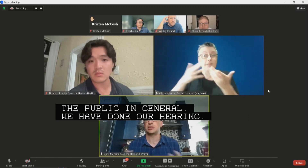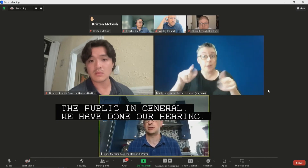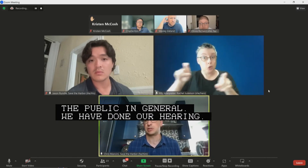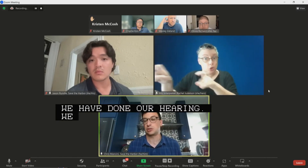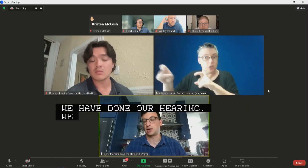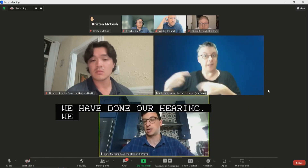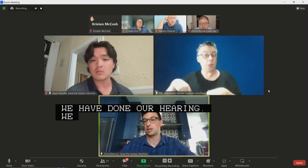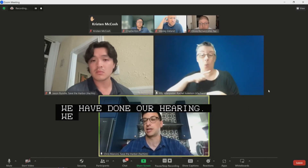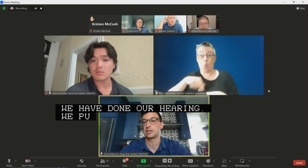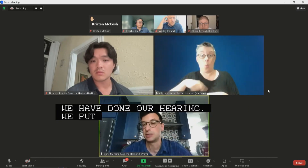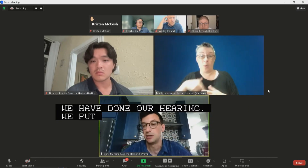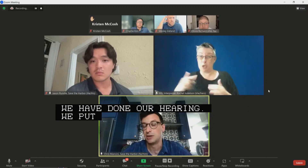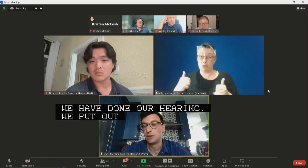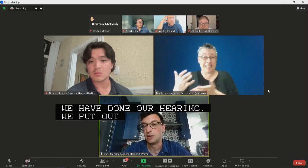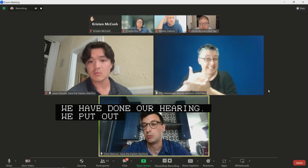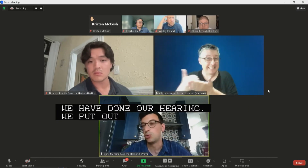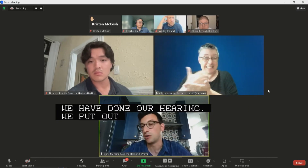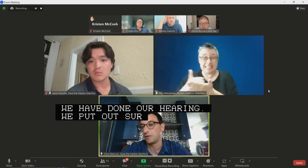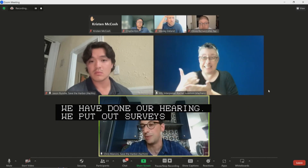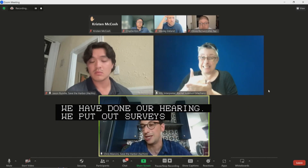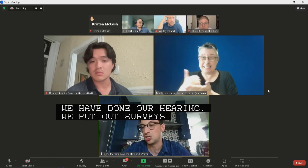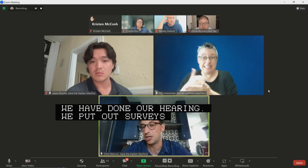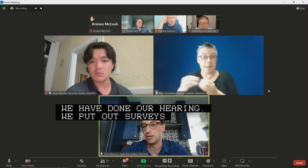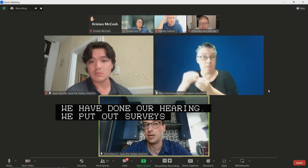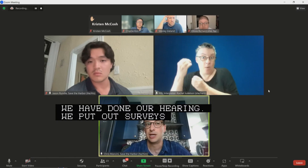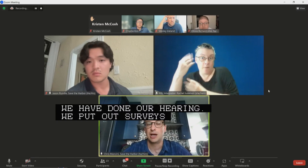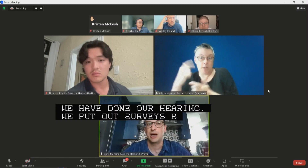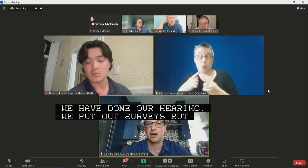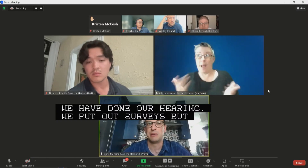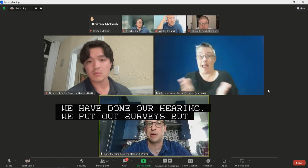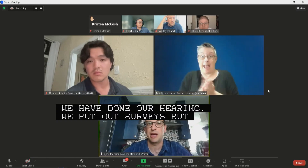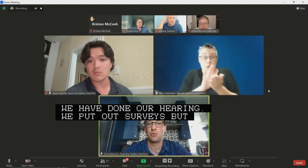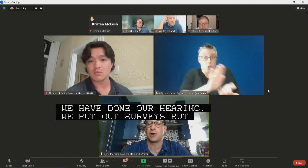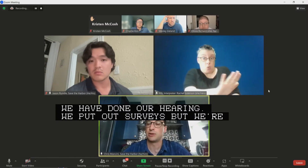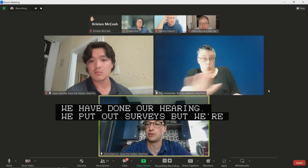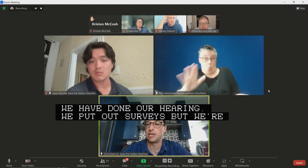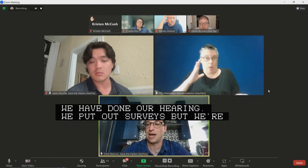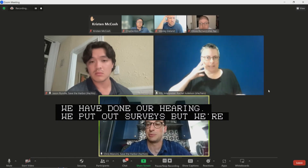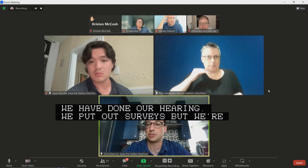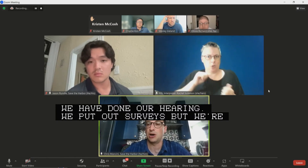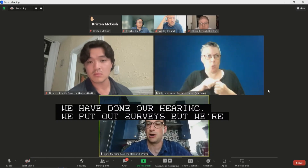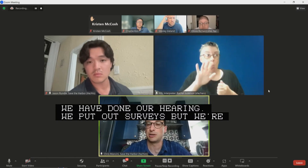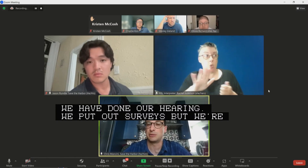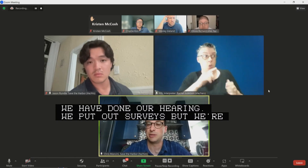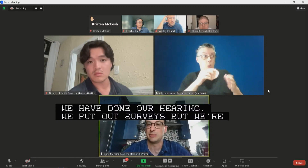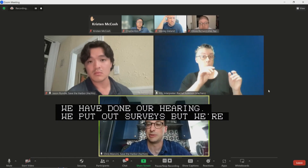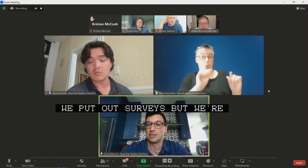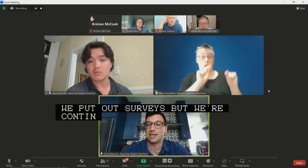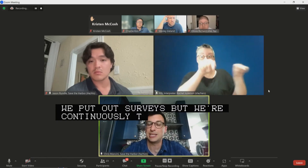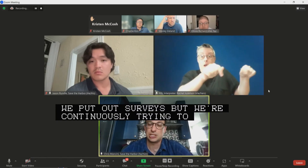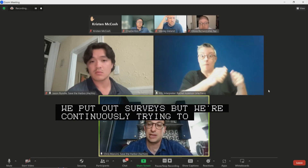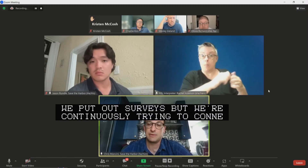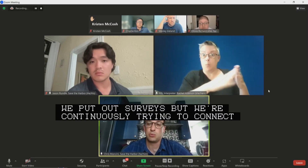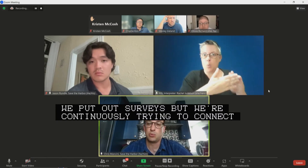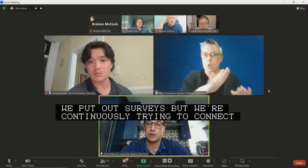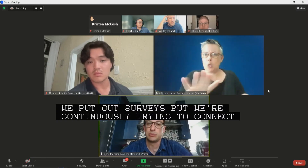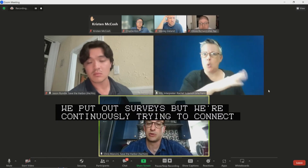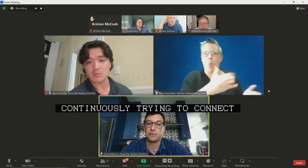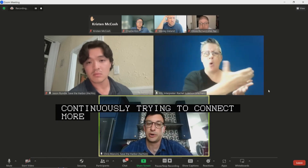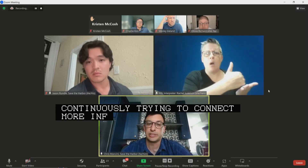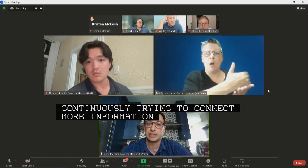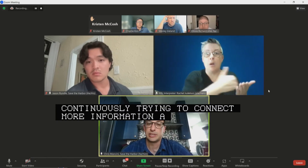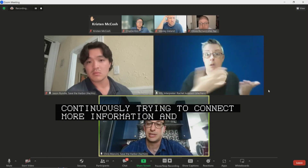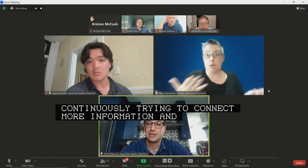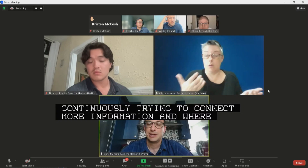just continuously trying to collect more information and where those gaps are to be able to, I think just having one